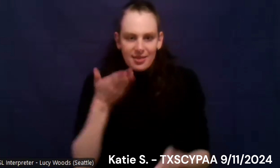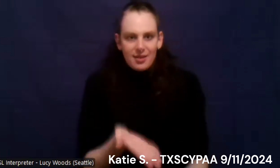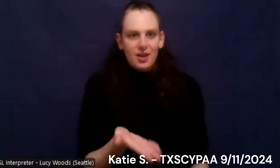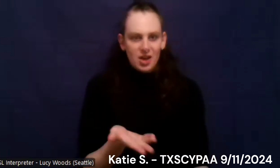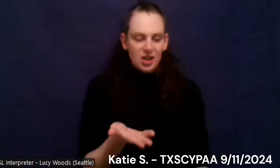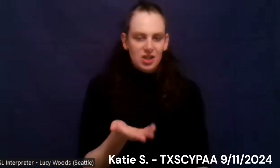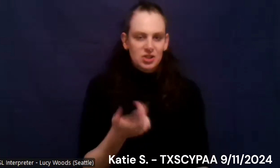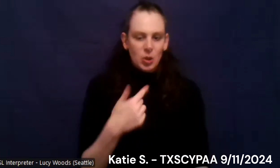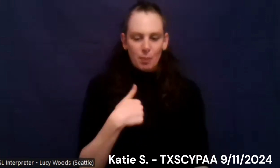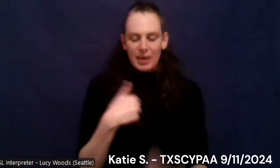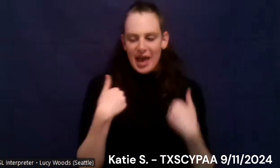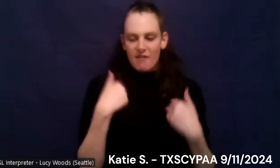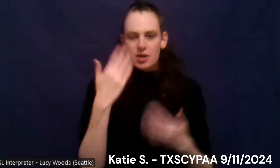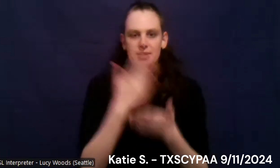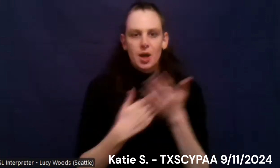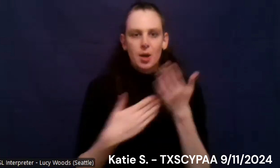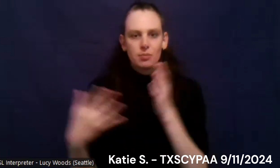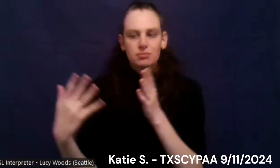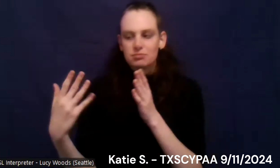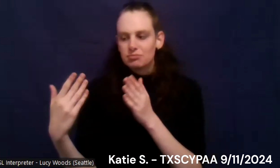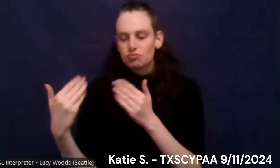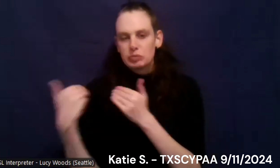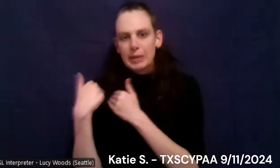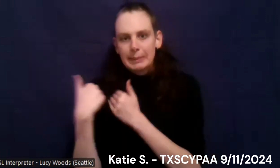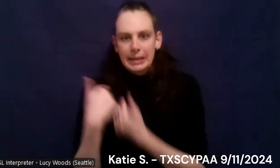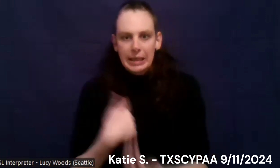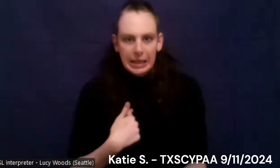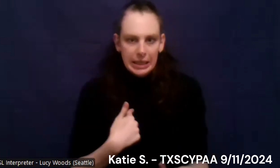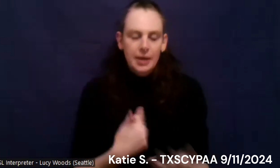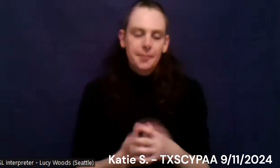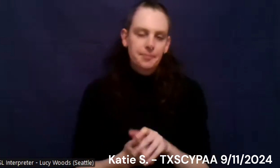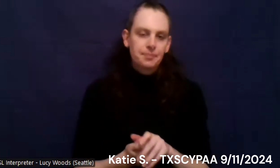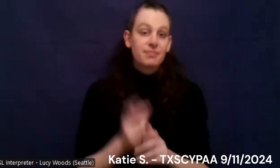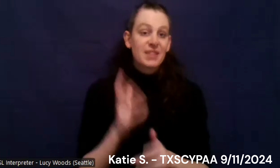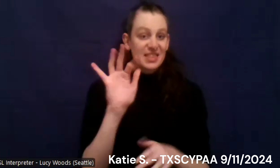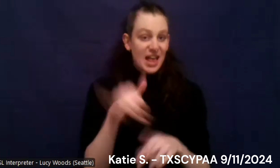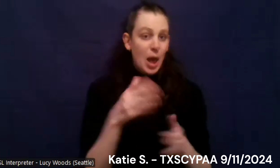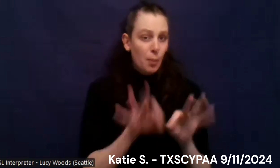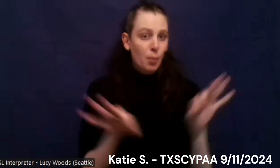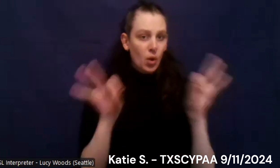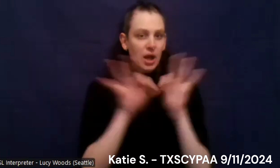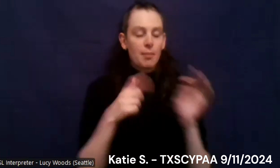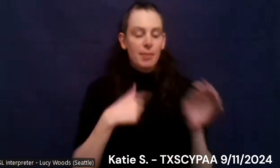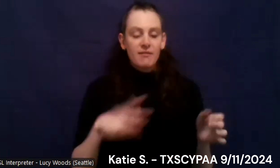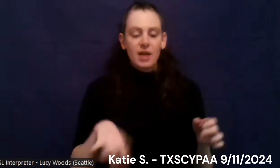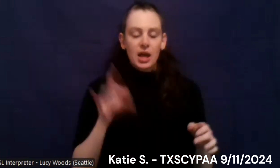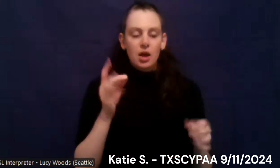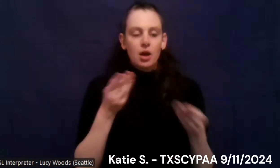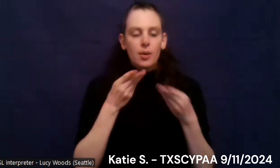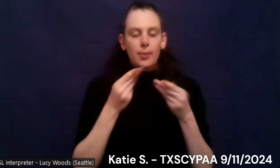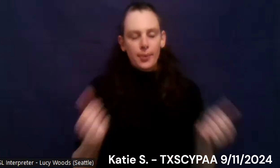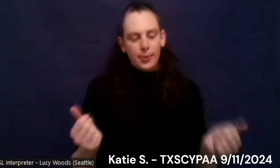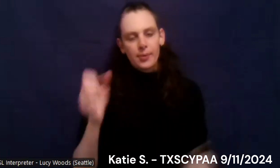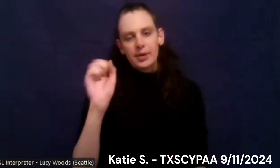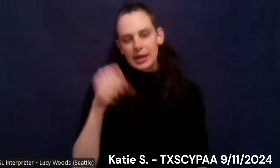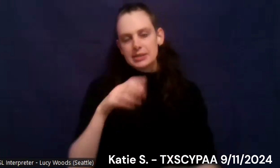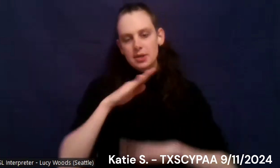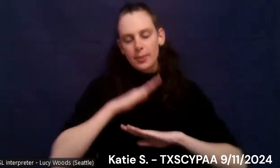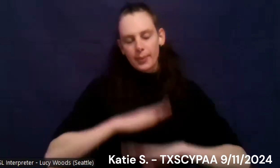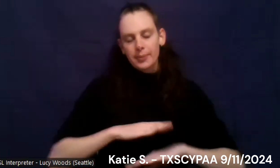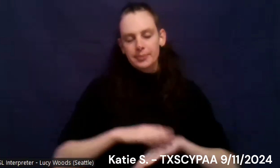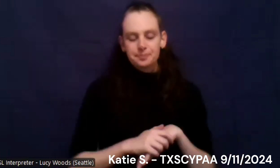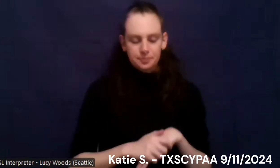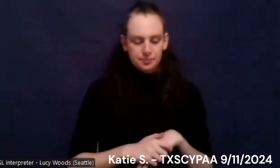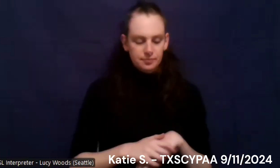so that is a really important part. And I did find relief, and not everybody finds relief, but then I got to go to step